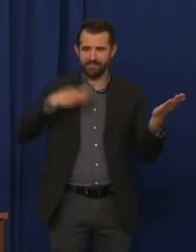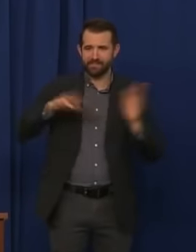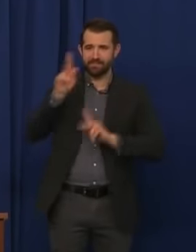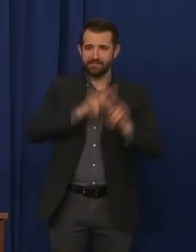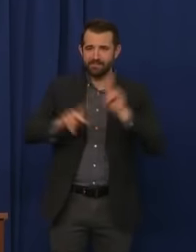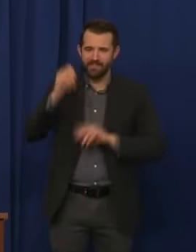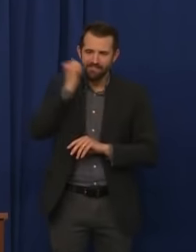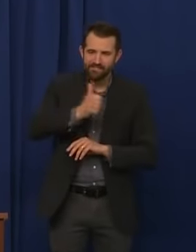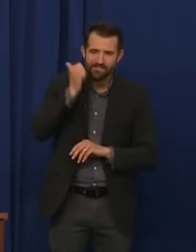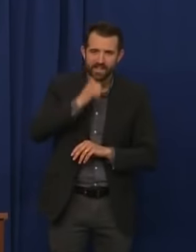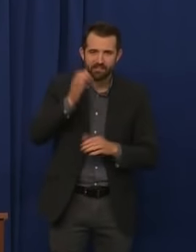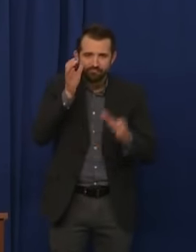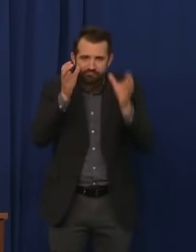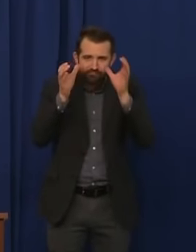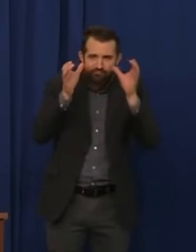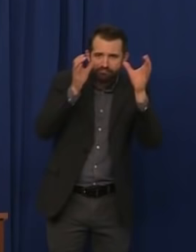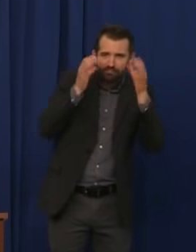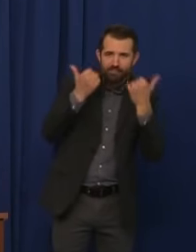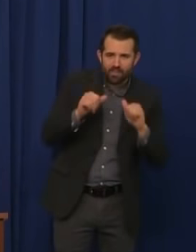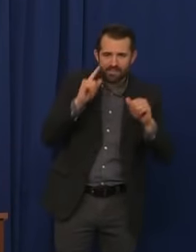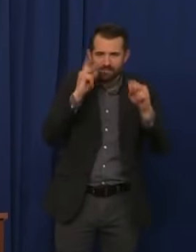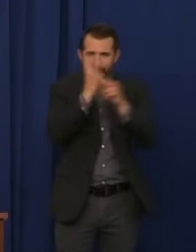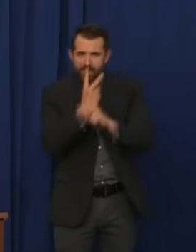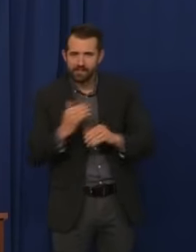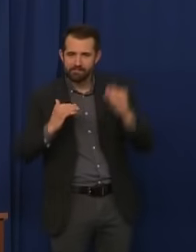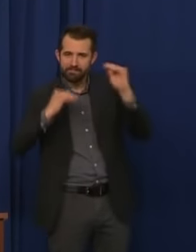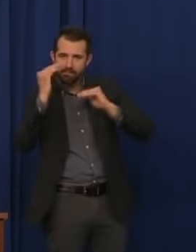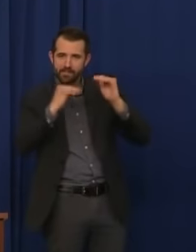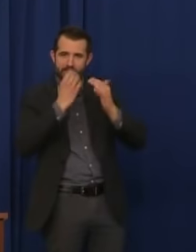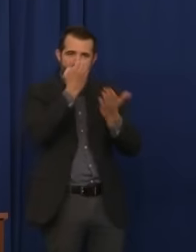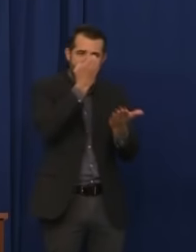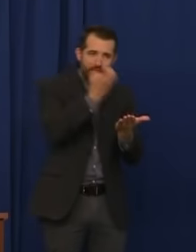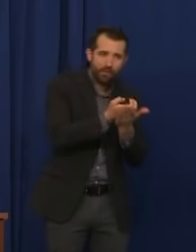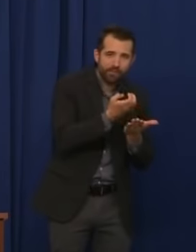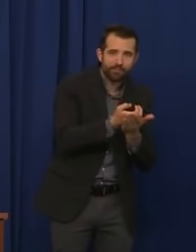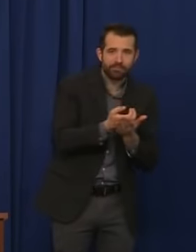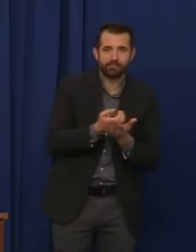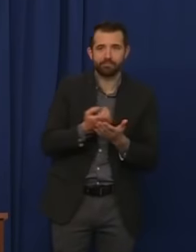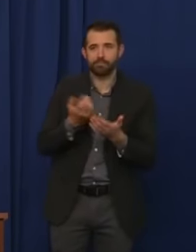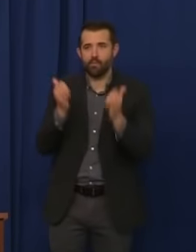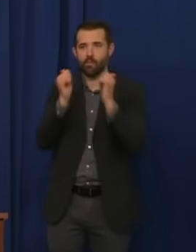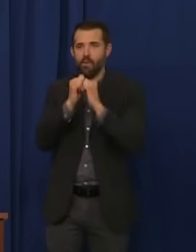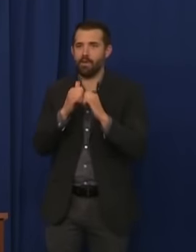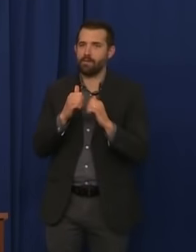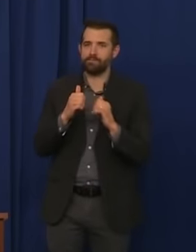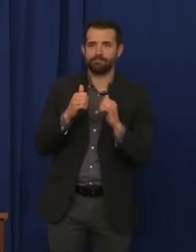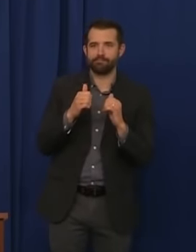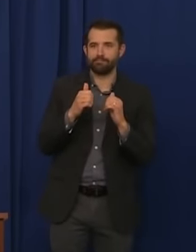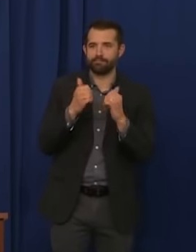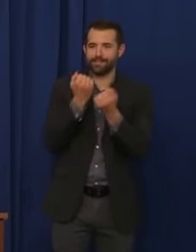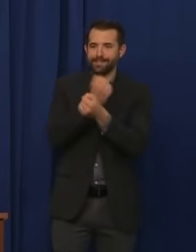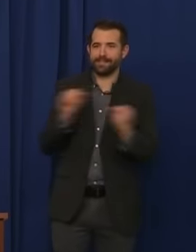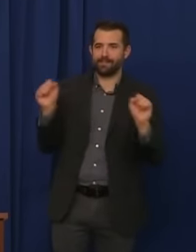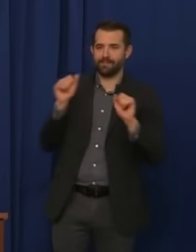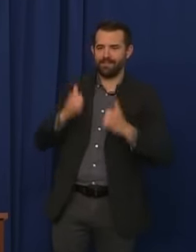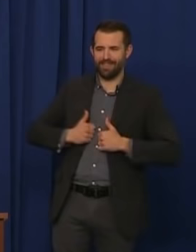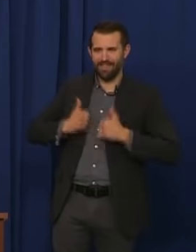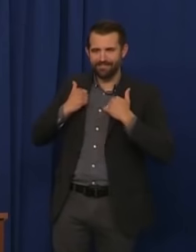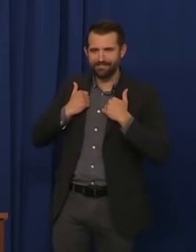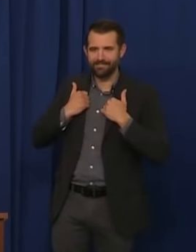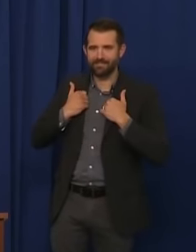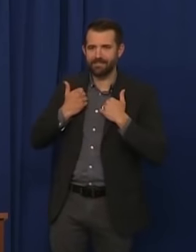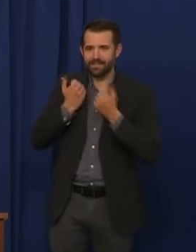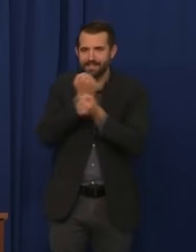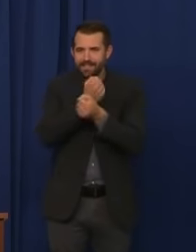the concerns of the economy, trying to balance the saving of lives and livelihoods at the